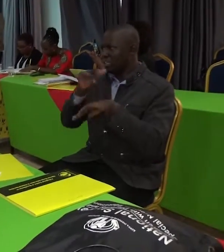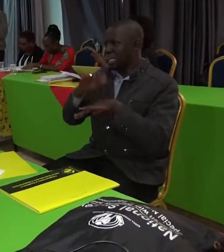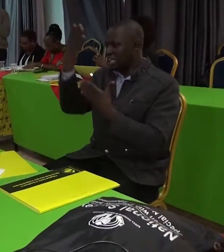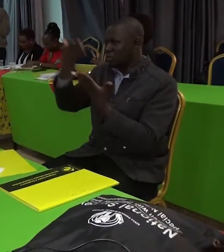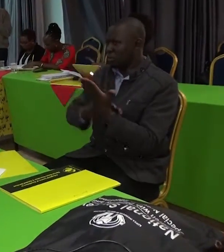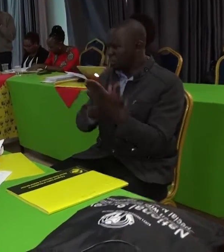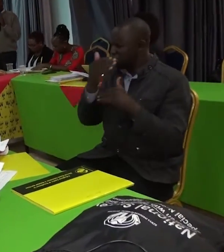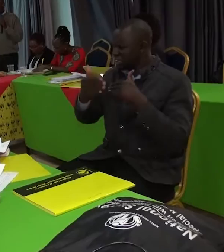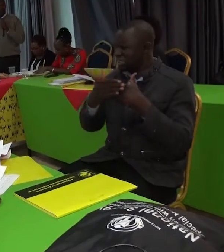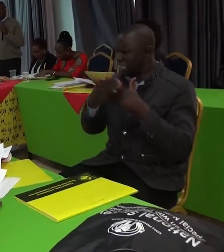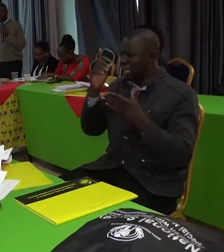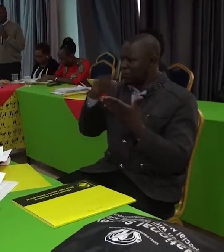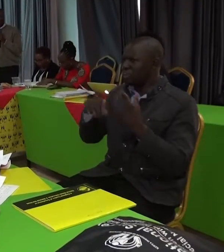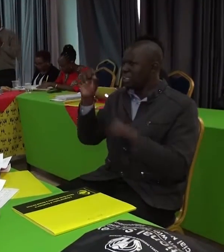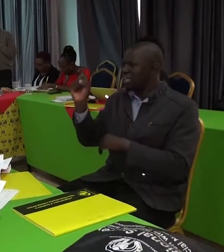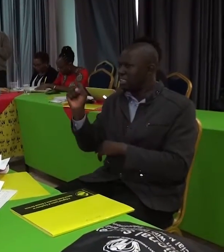SDGs?